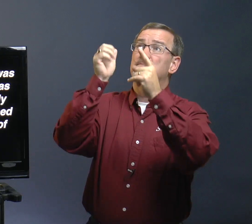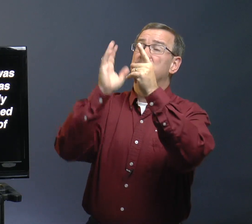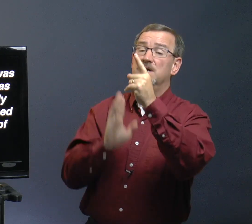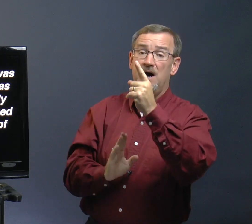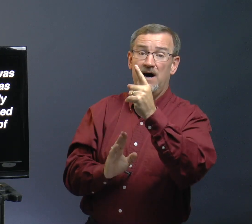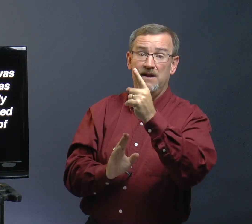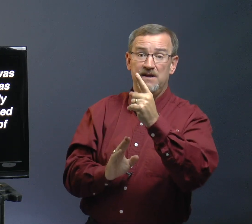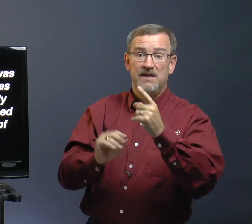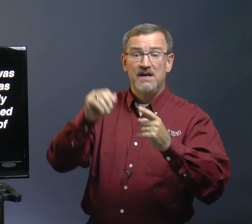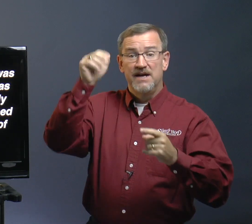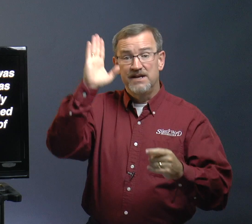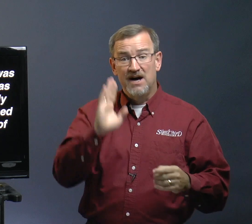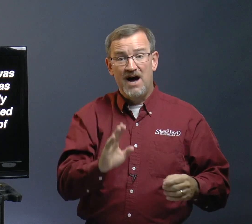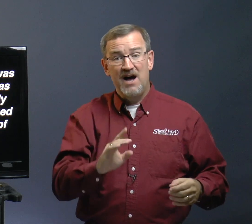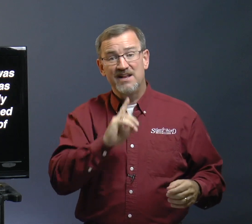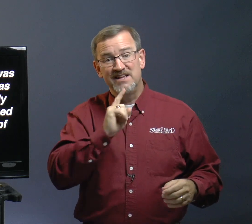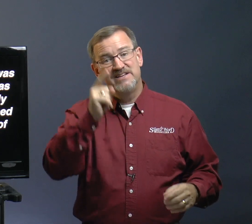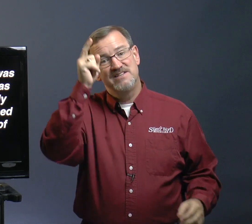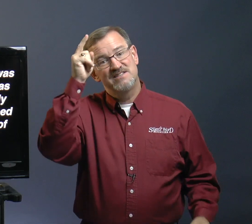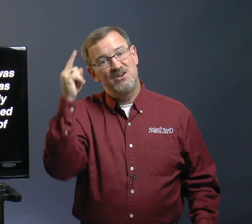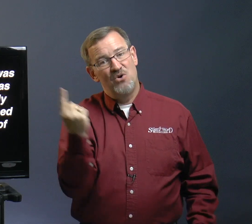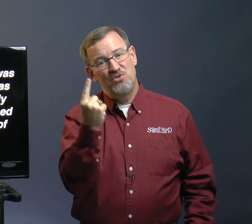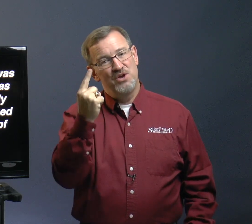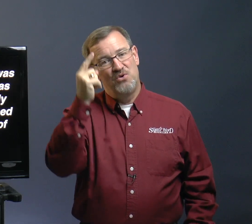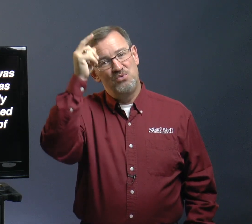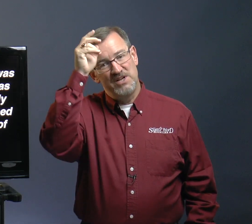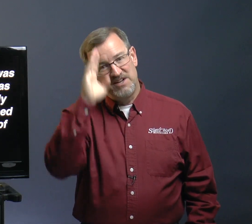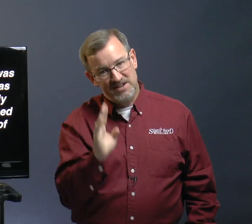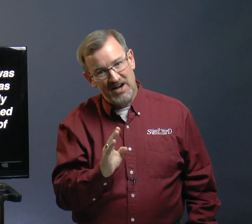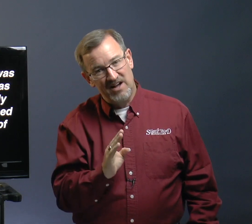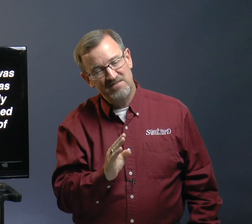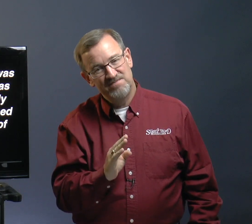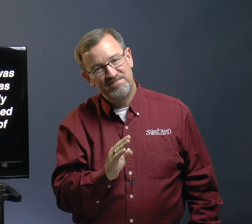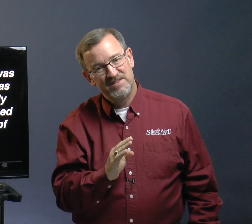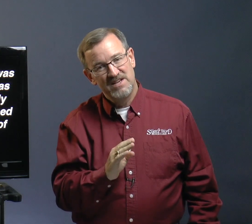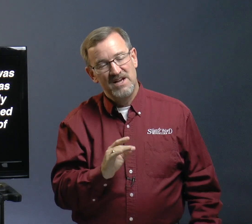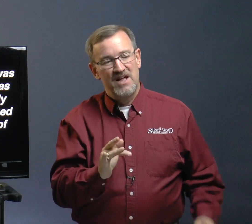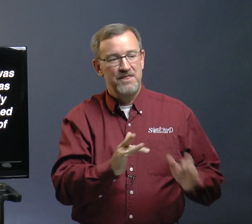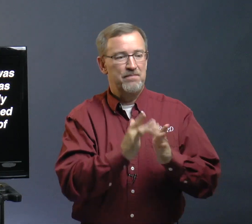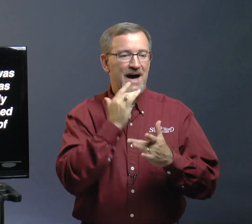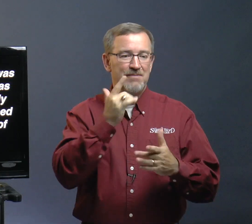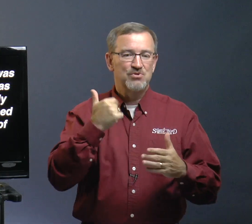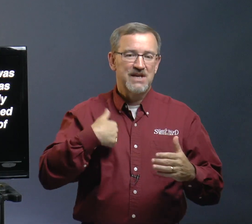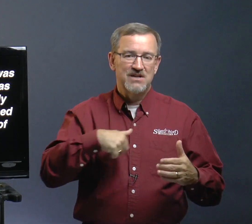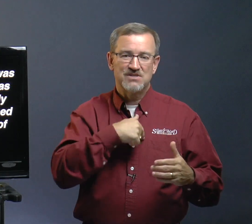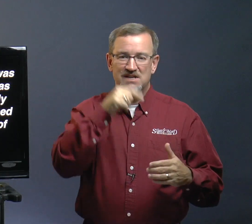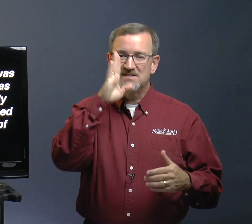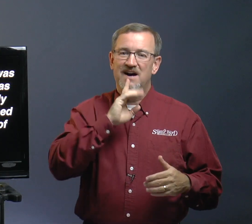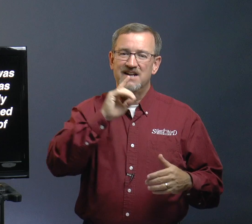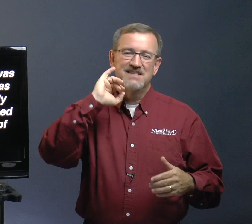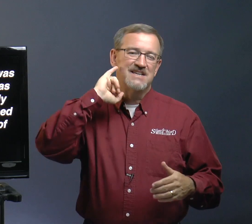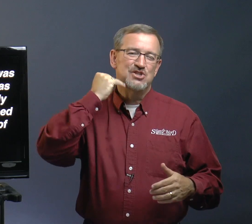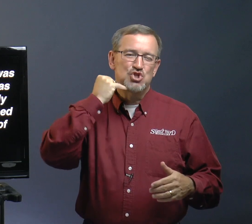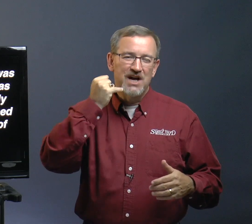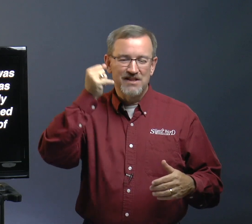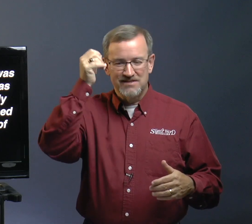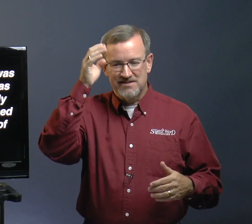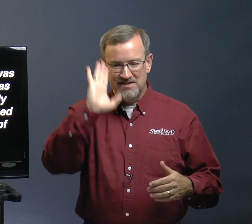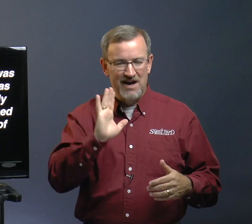worshiping God. And God is the only God. The Bible tells us God is a jealous God.